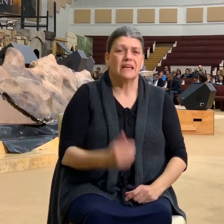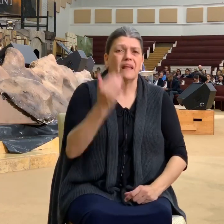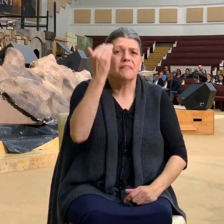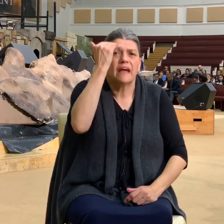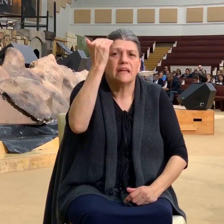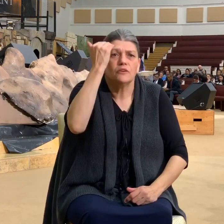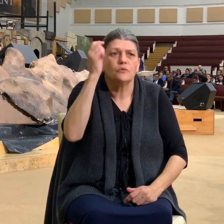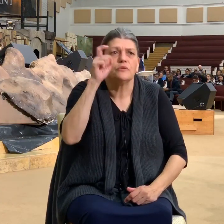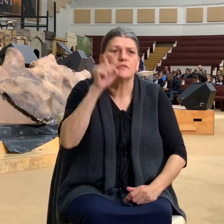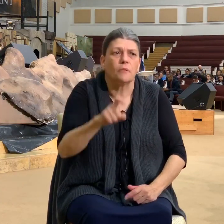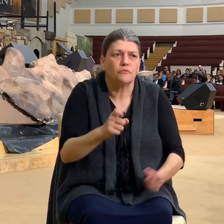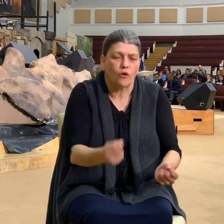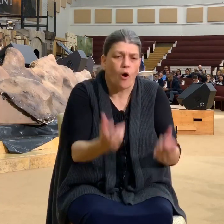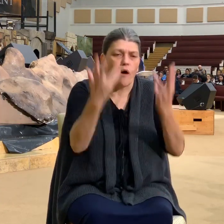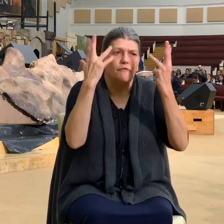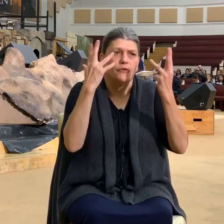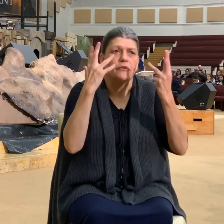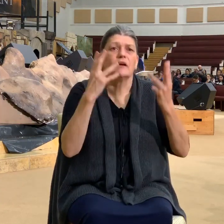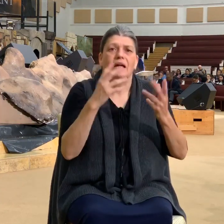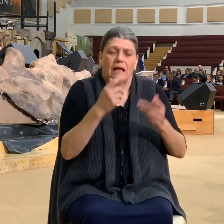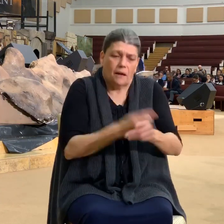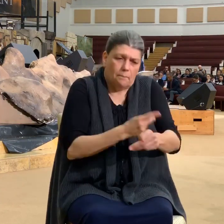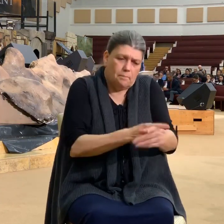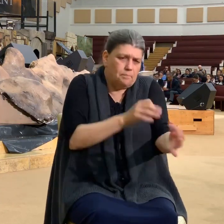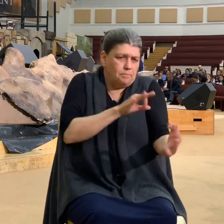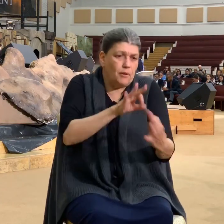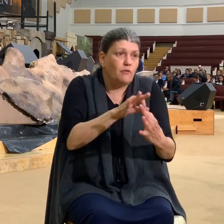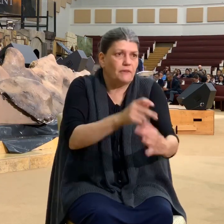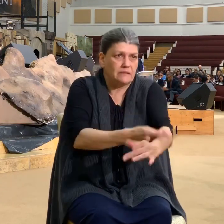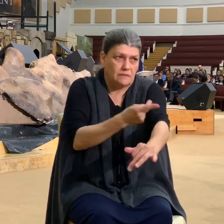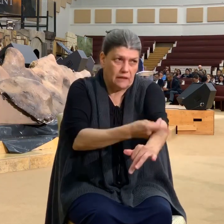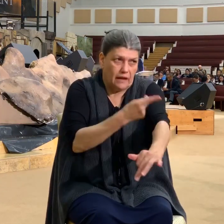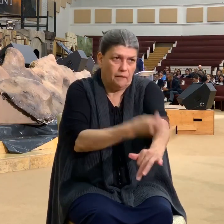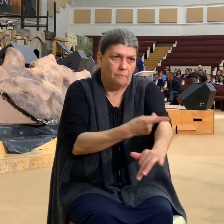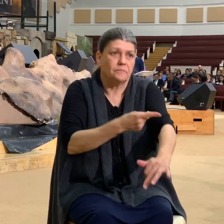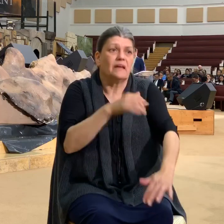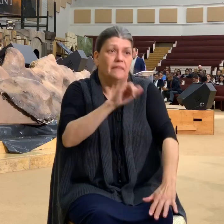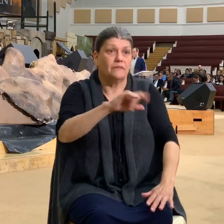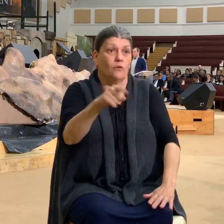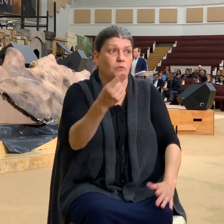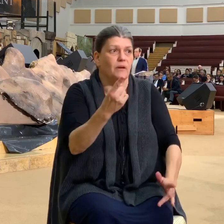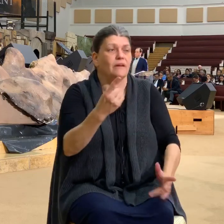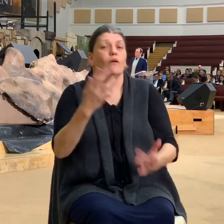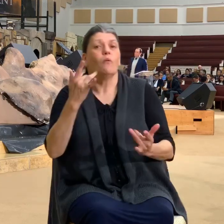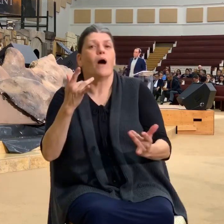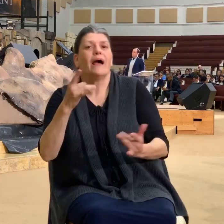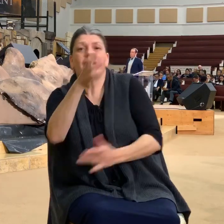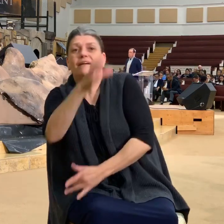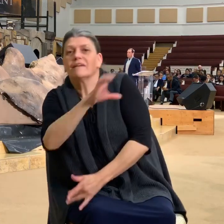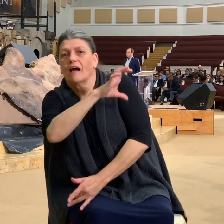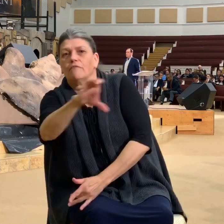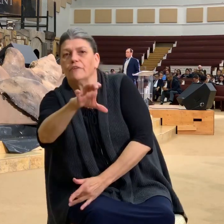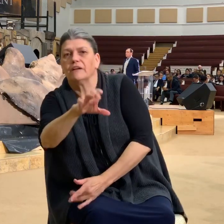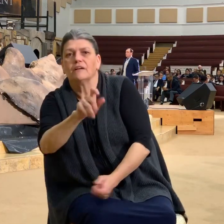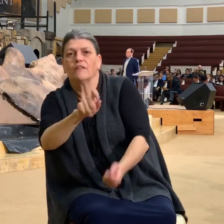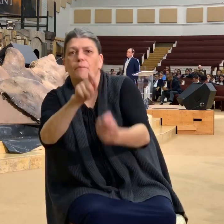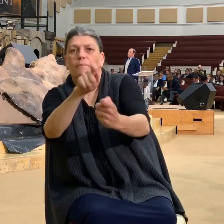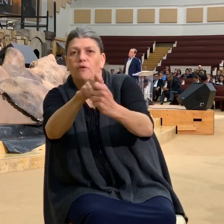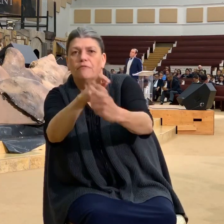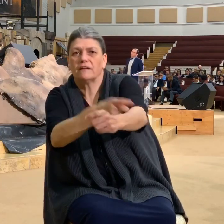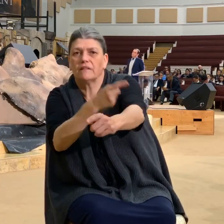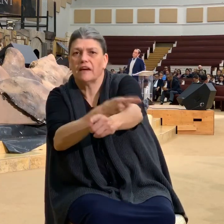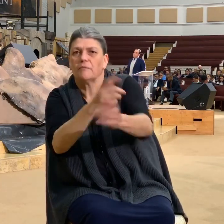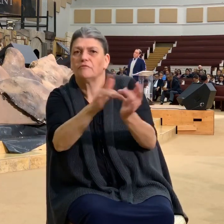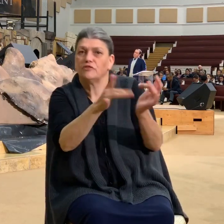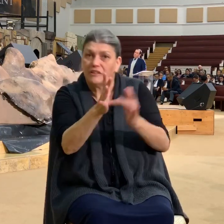supposed to offer spotless lambs, right? Because all that was type of what was going to be offered on Calvary, the perfect lamb. And he said, but you're going into